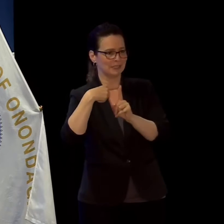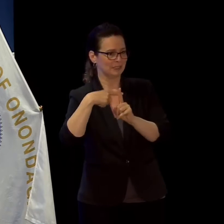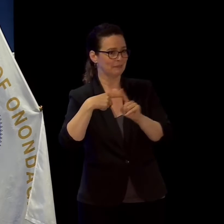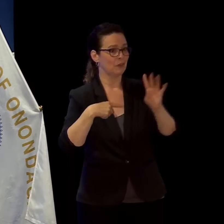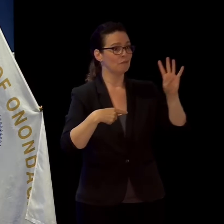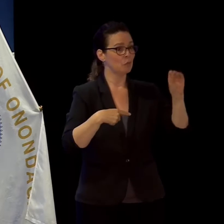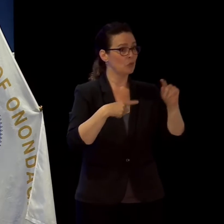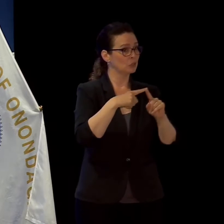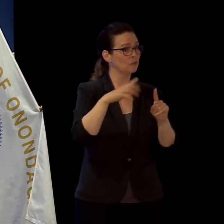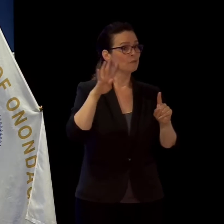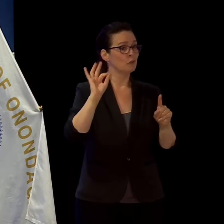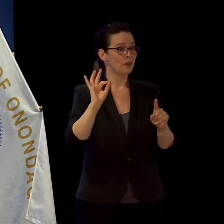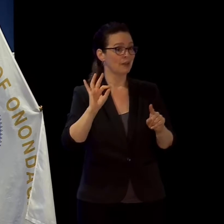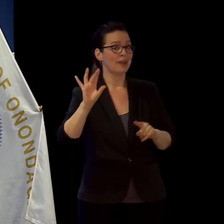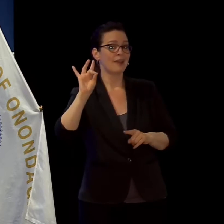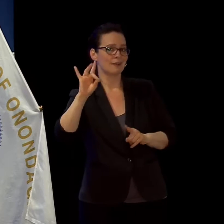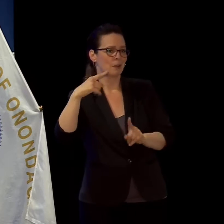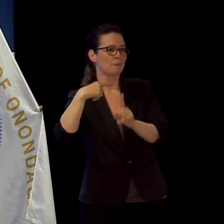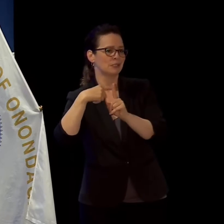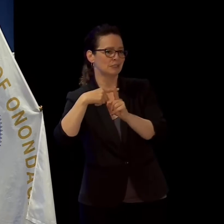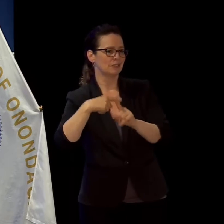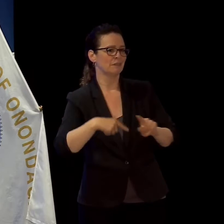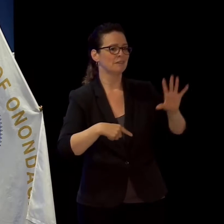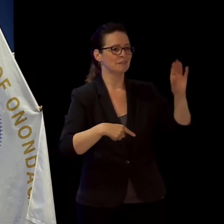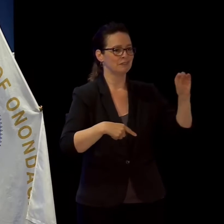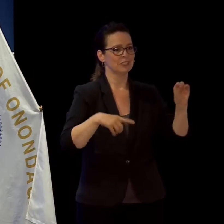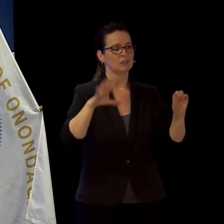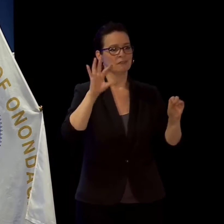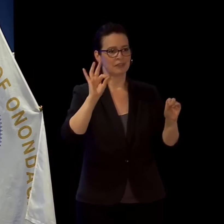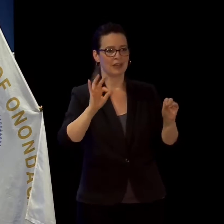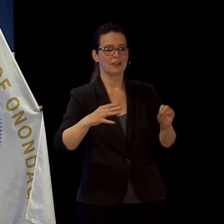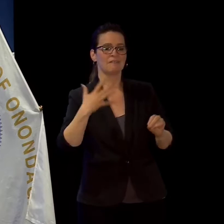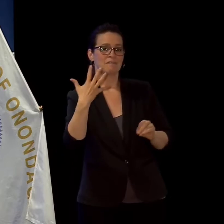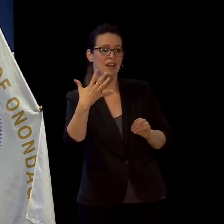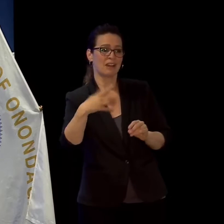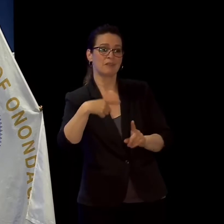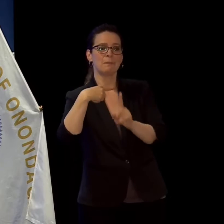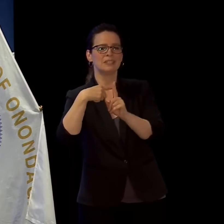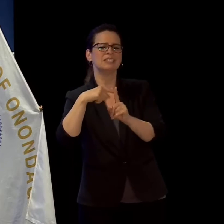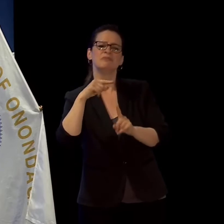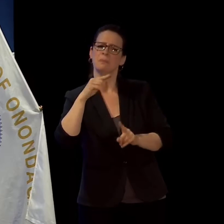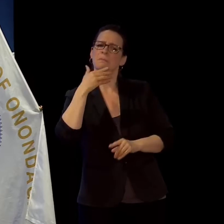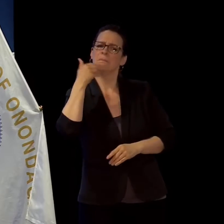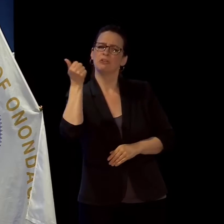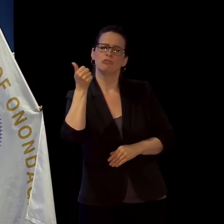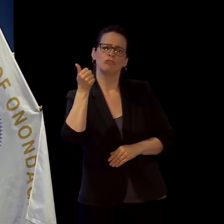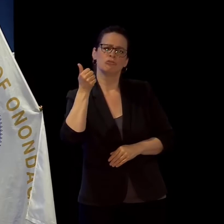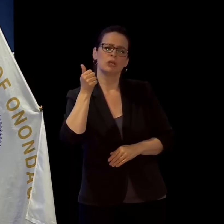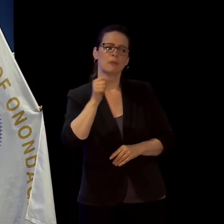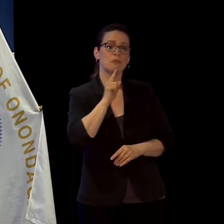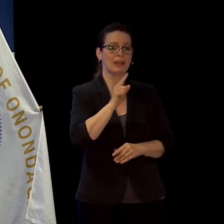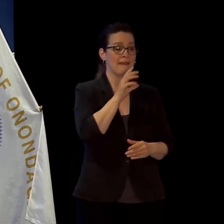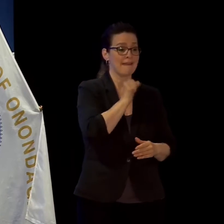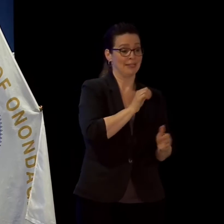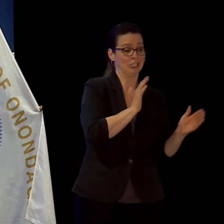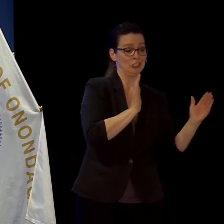8, 50 to 59, 5. That's actually better for that. We've been seeing double digits in that demographic for the